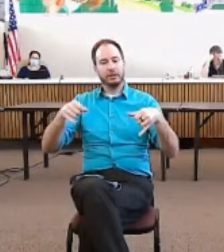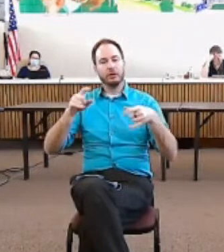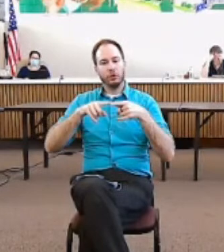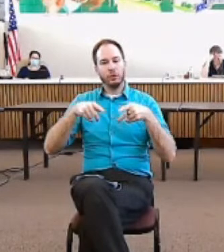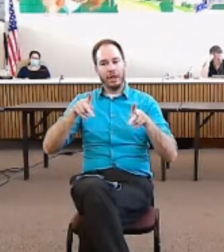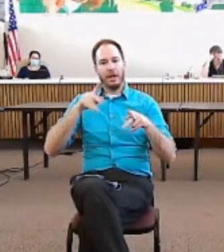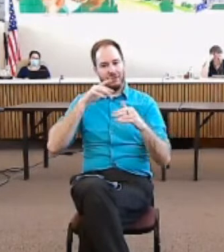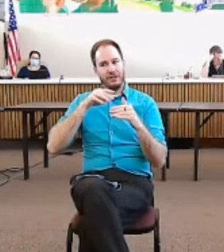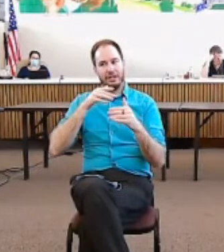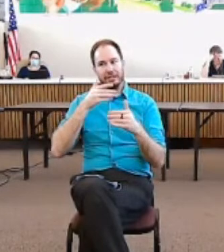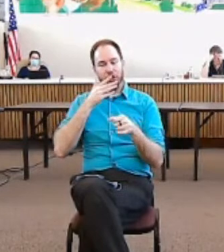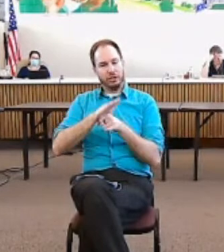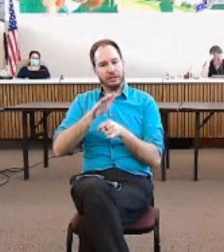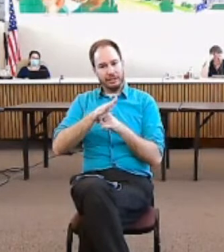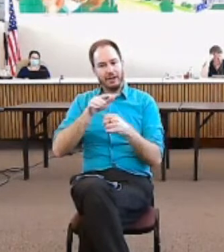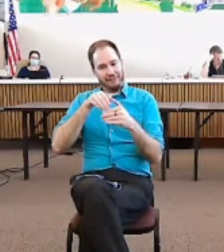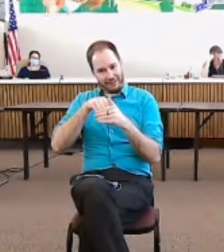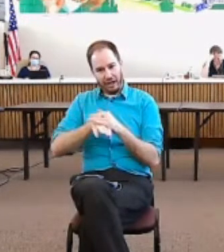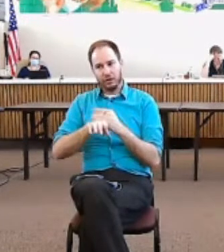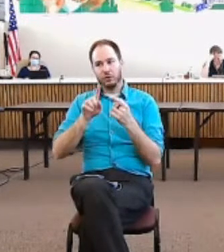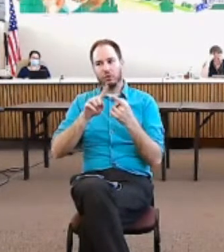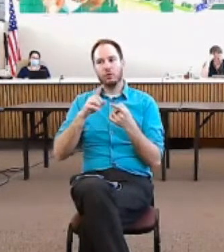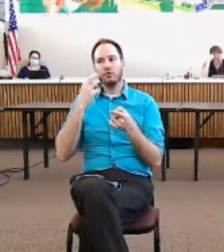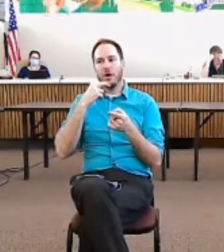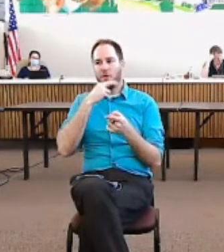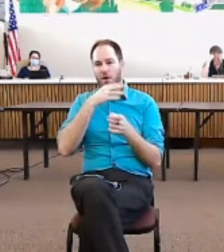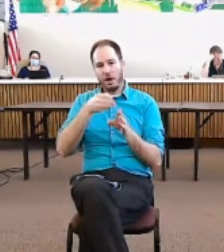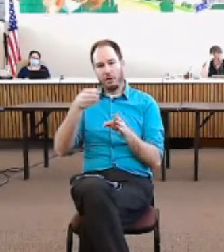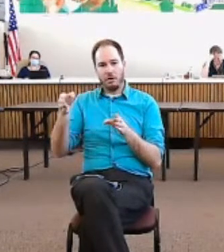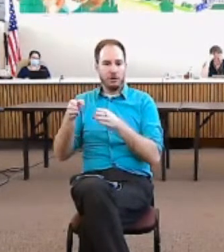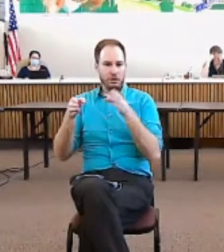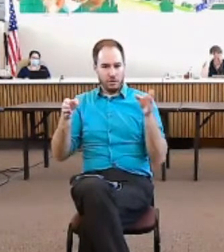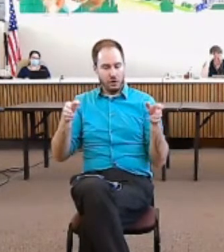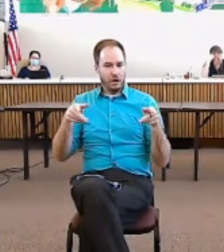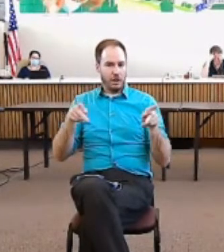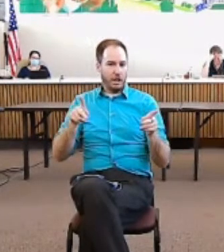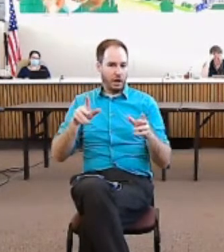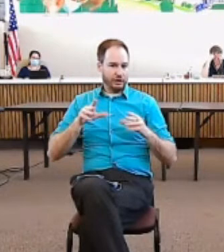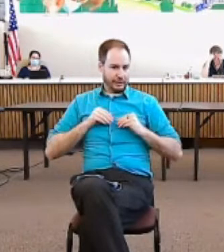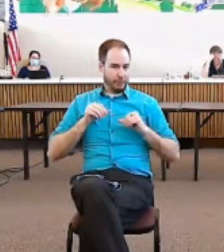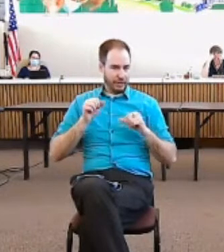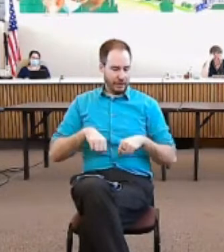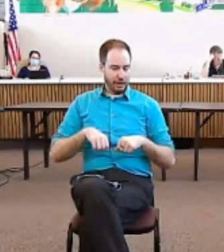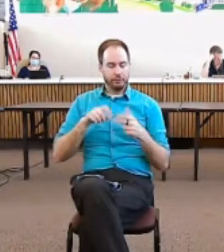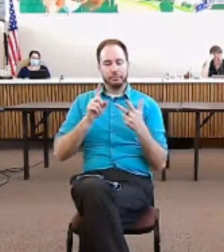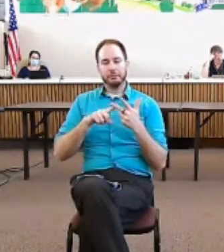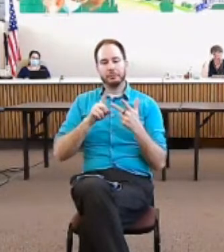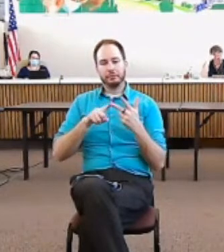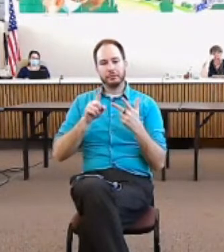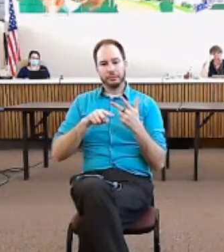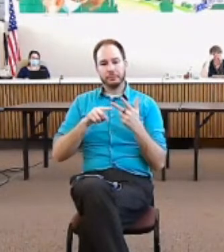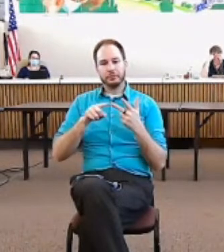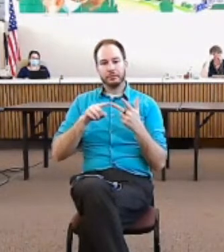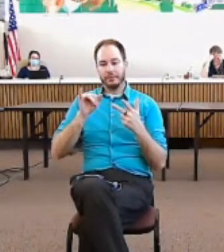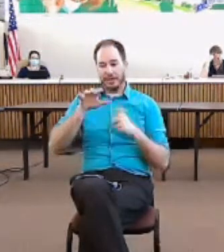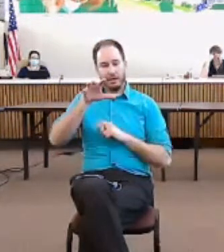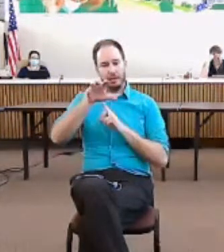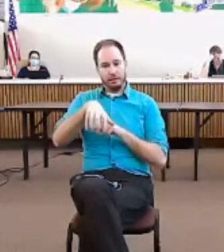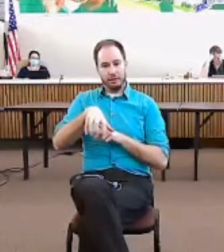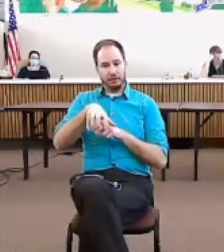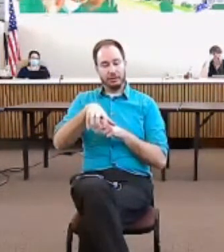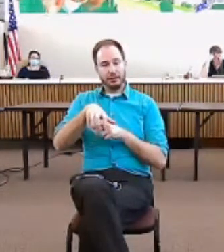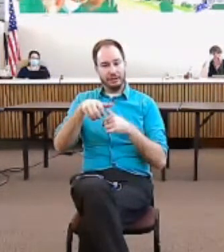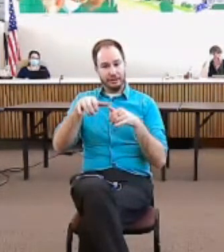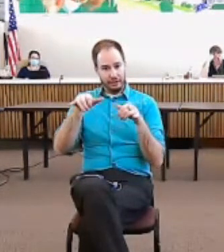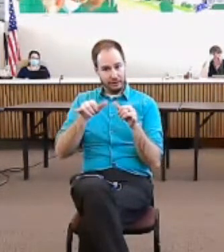access to the restaurant across adjacent parcels are provided and acceptable to the town. 3, that given existing easements